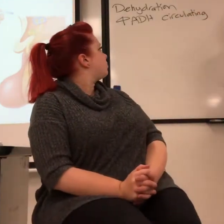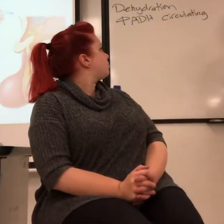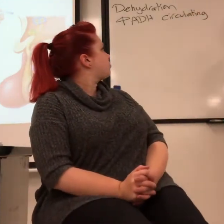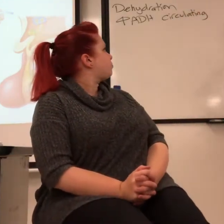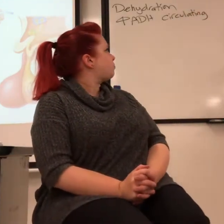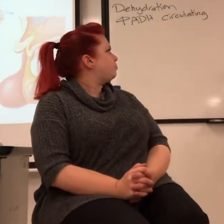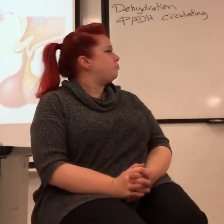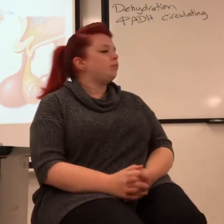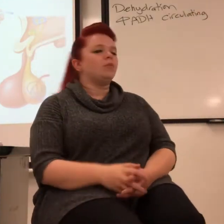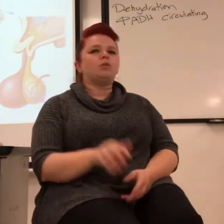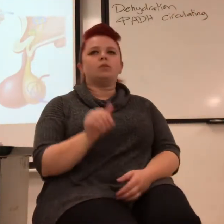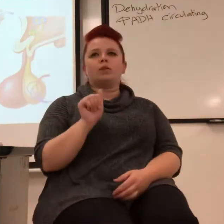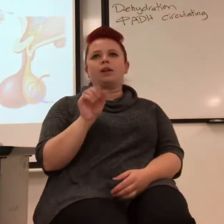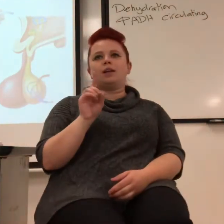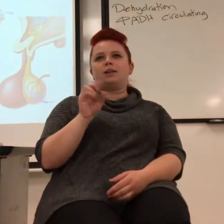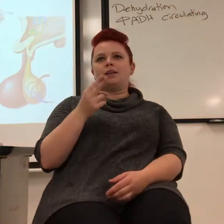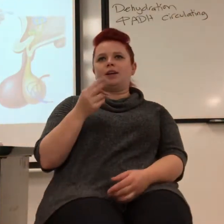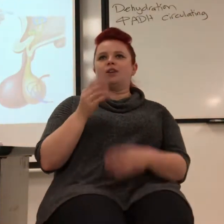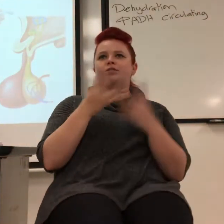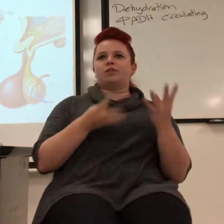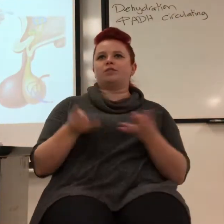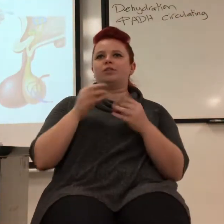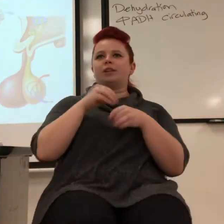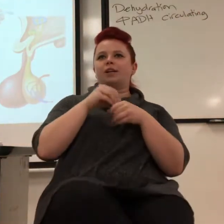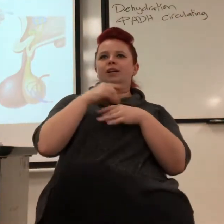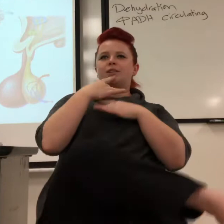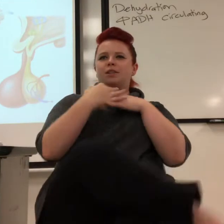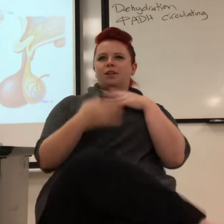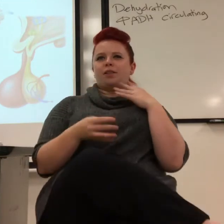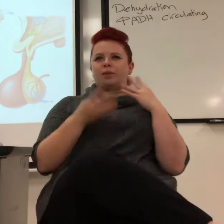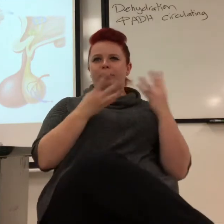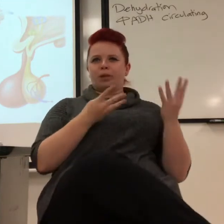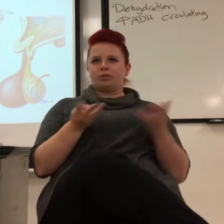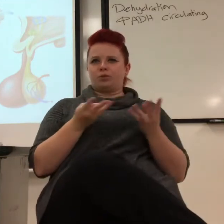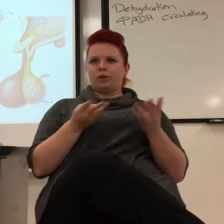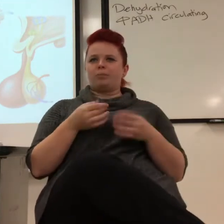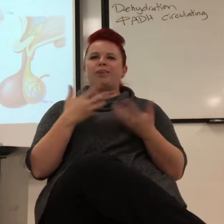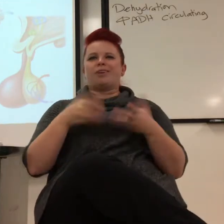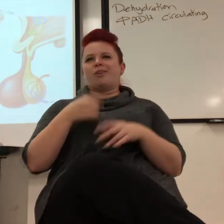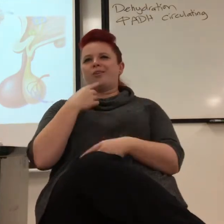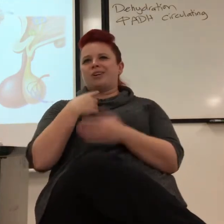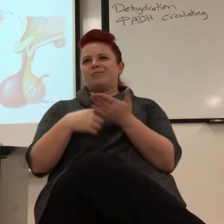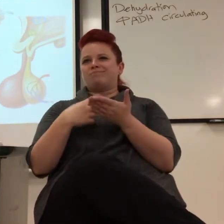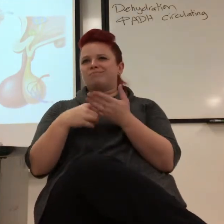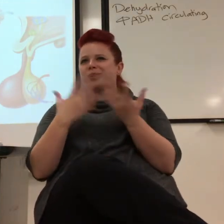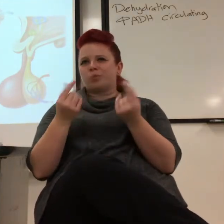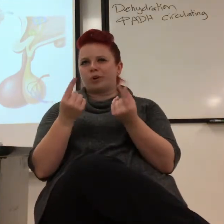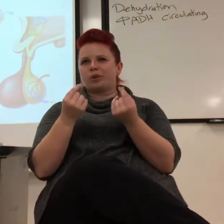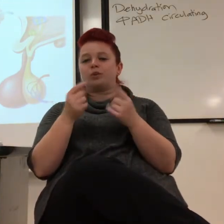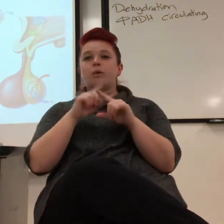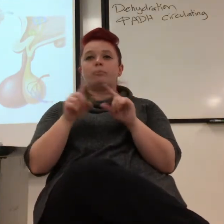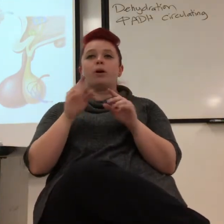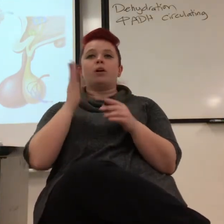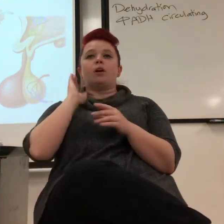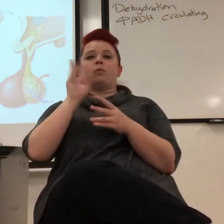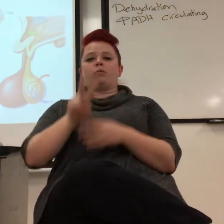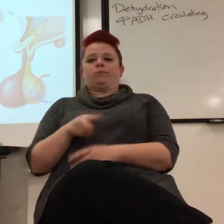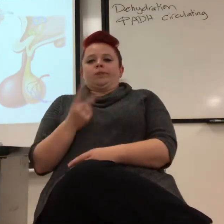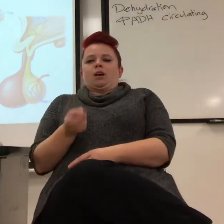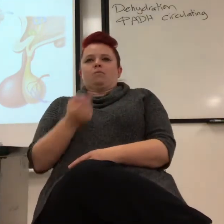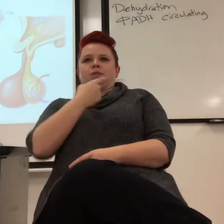Bloodstream. And it's just basically, well, I already told you what it does that, but it's going to reverse this.